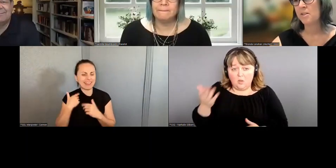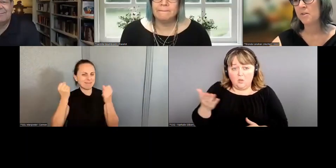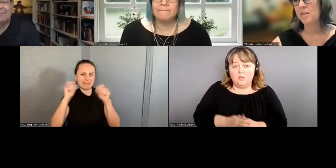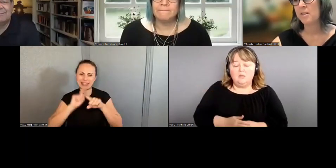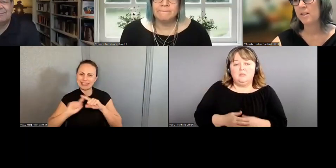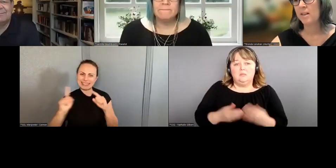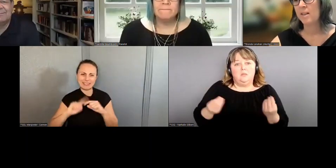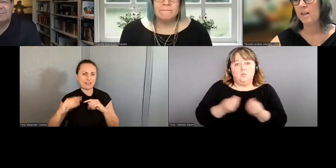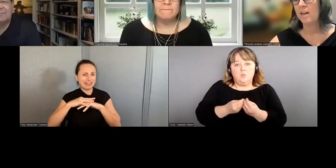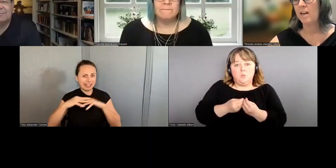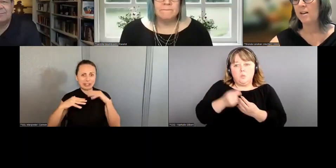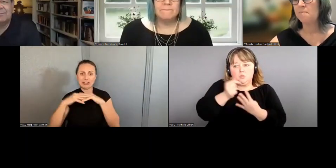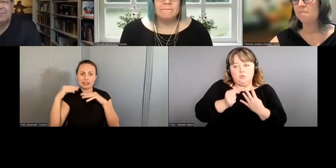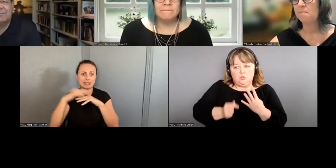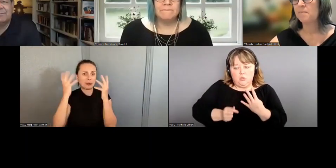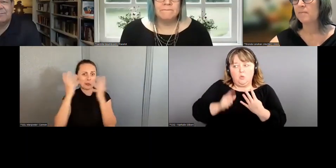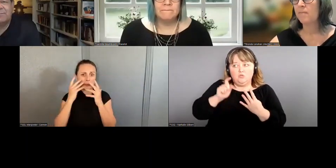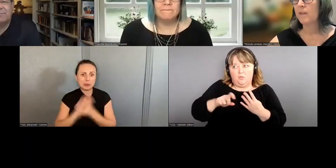layers to it.